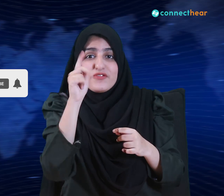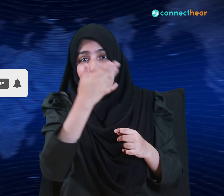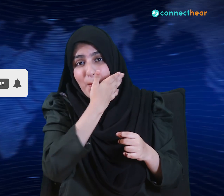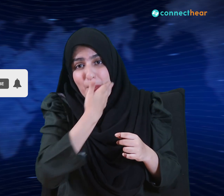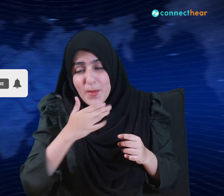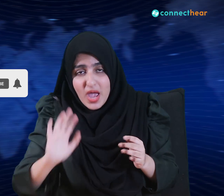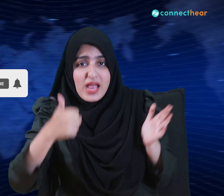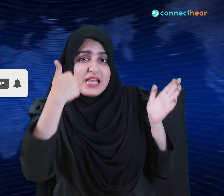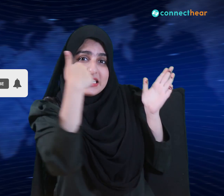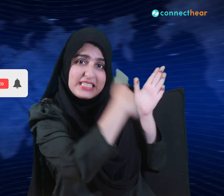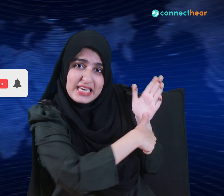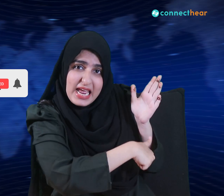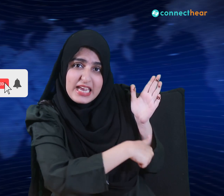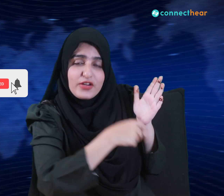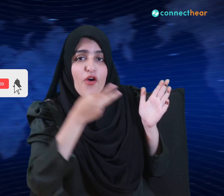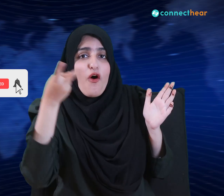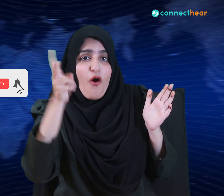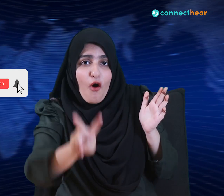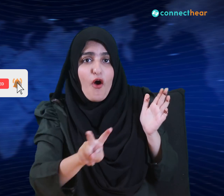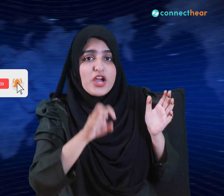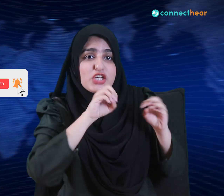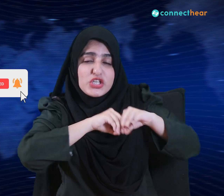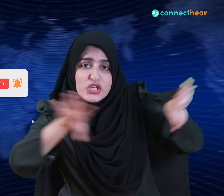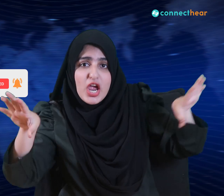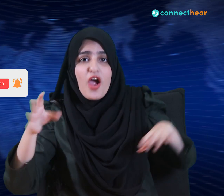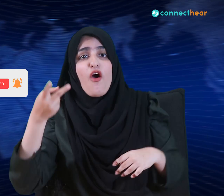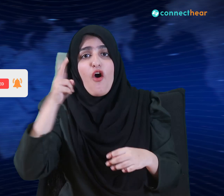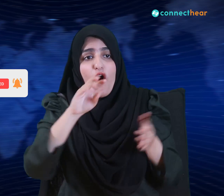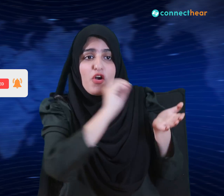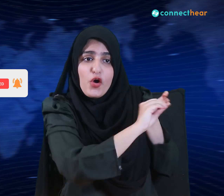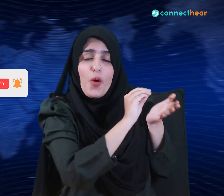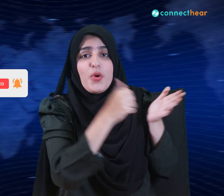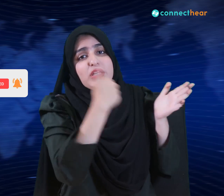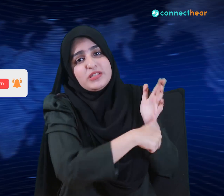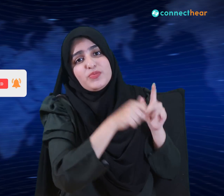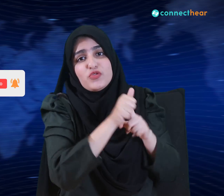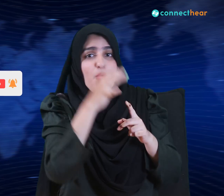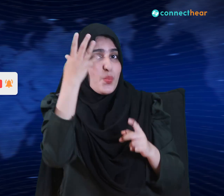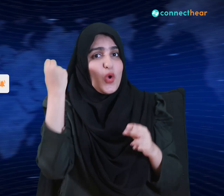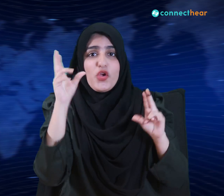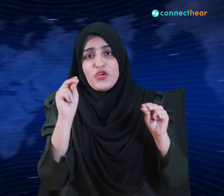video, don't forget to like, share, comment, and subscribe. Bye.